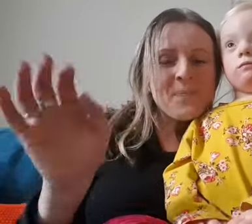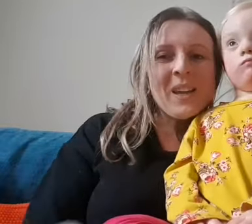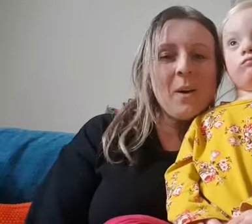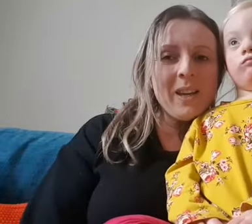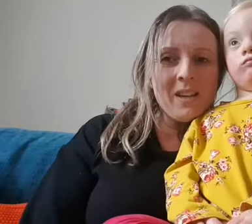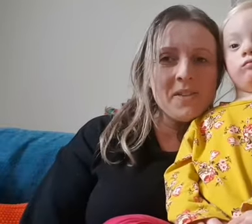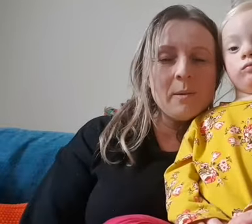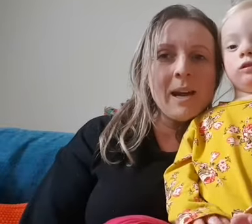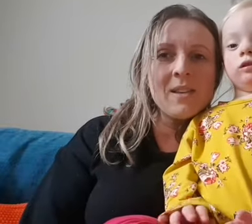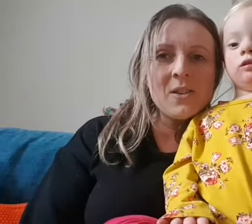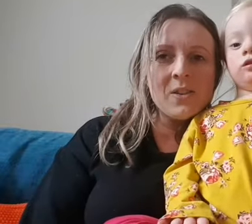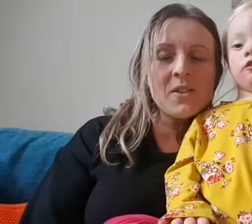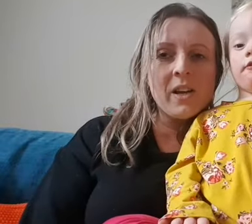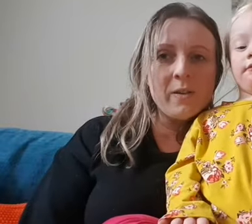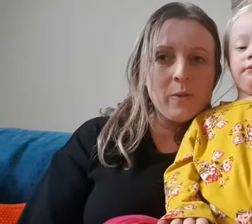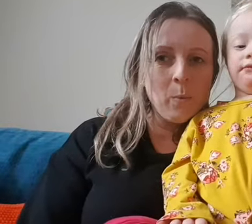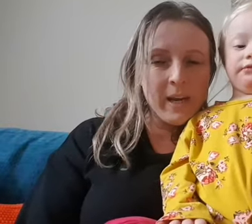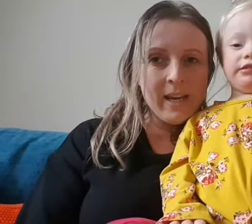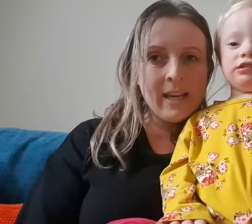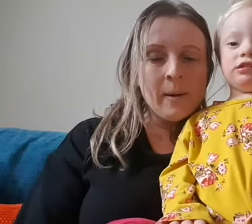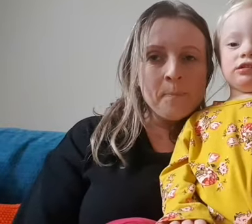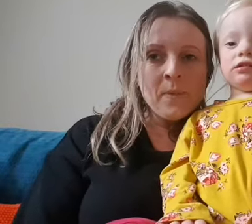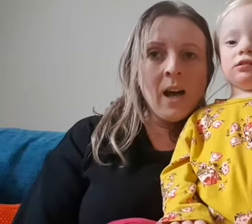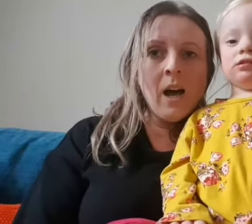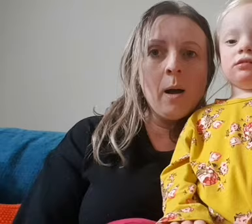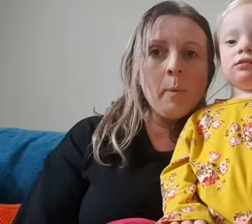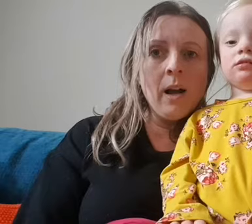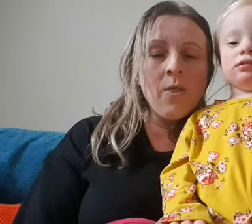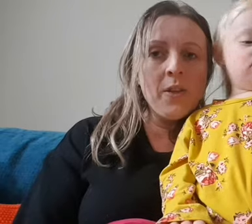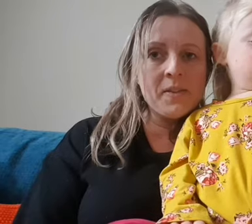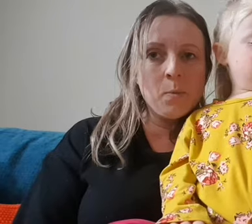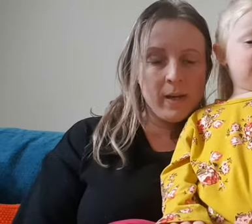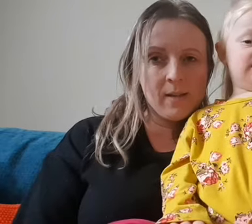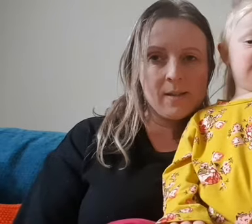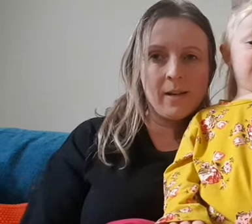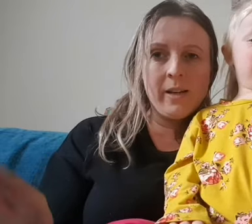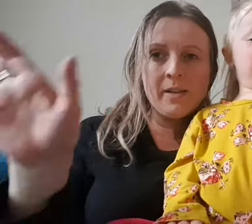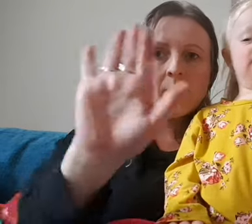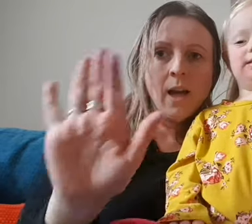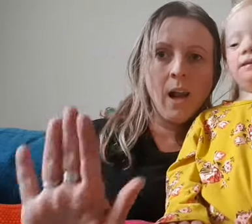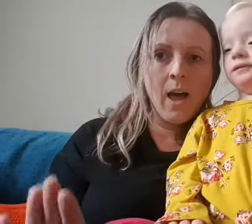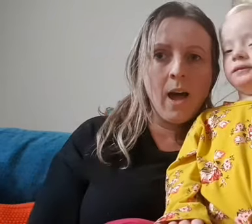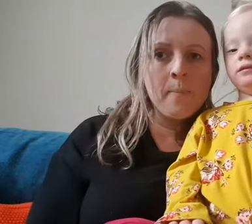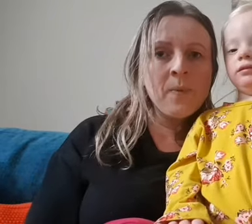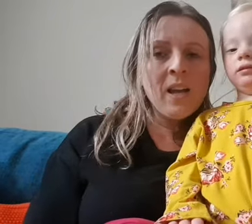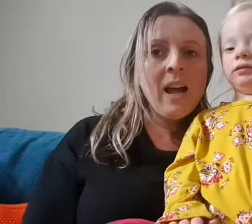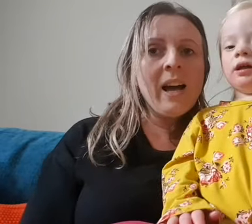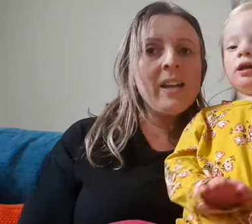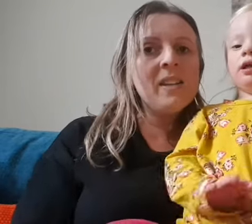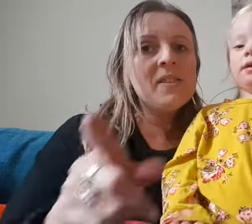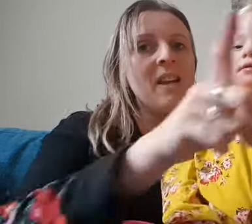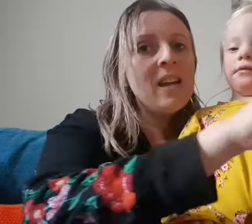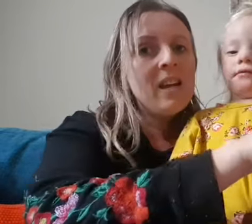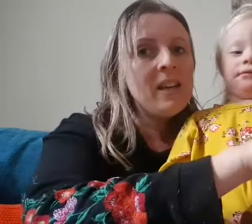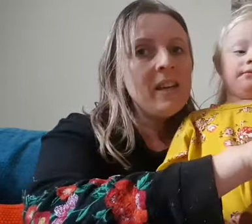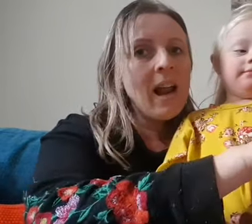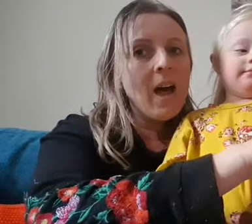We're going to do Makaton Sign of the Week. And this week's sign is a colour. And it's yellow.